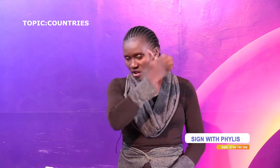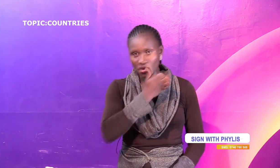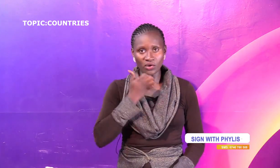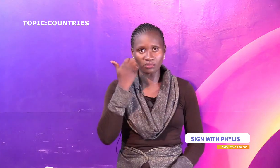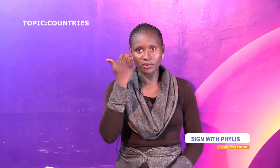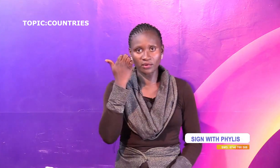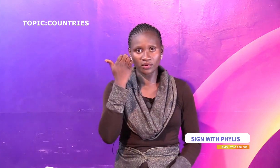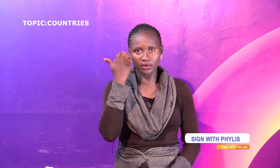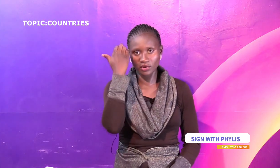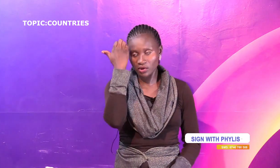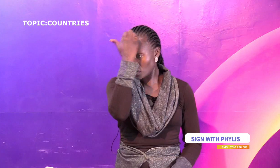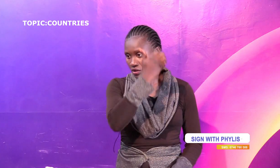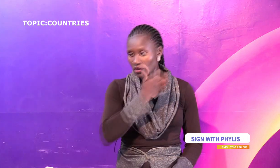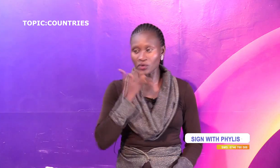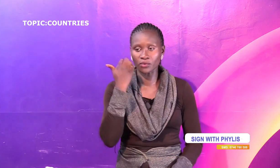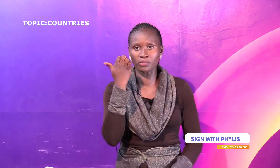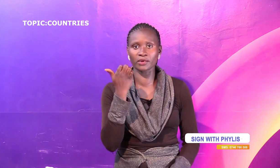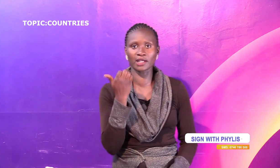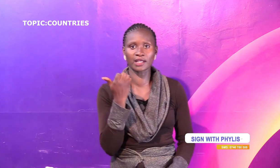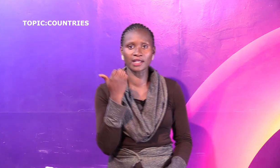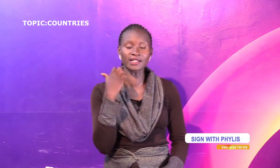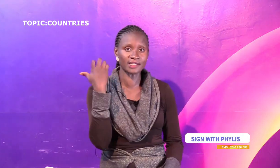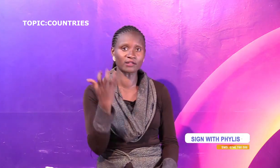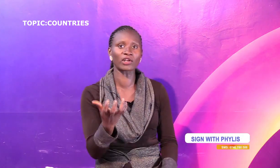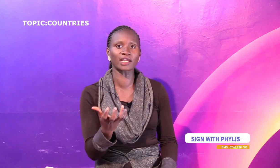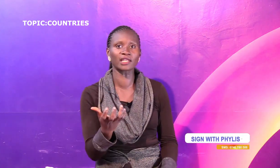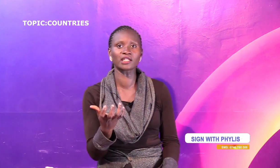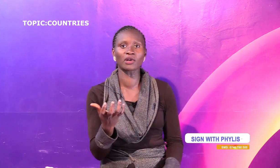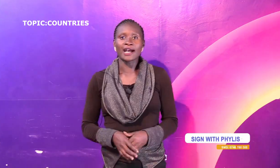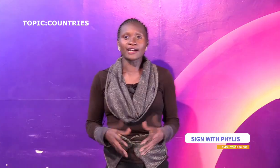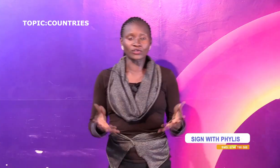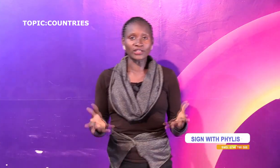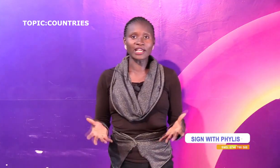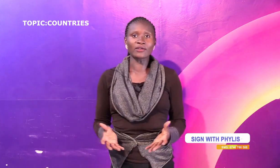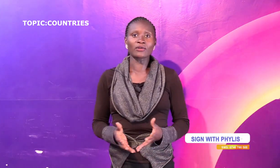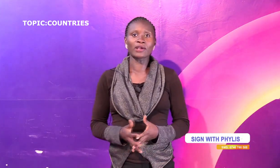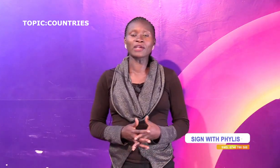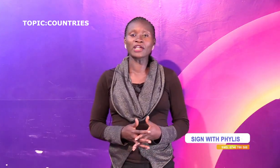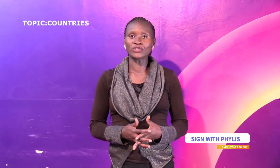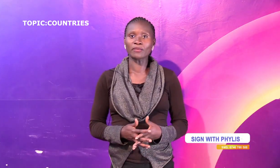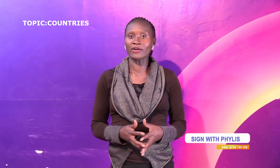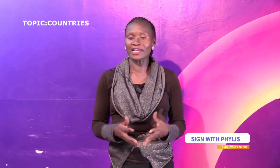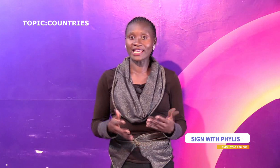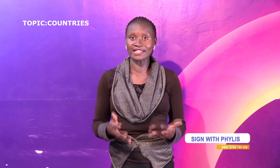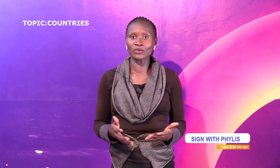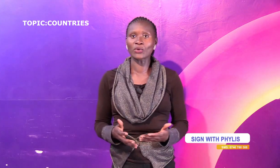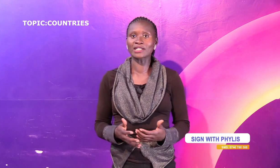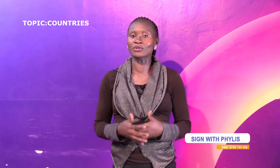Europe, Europe. Just simple like that, my dear. Today we are being joined by our guest who wants to learn more